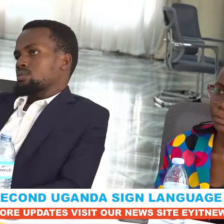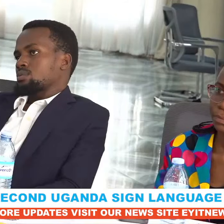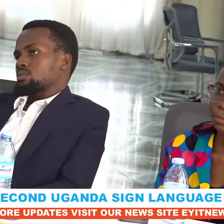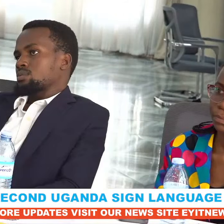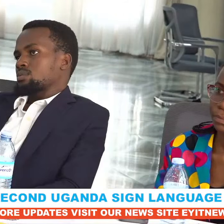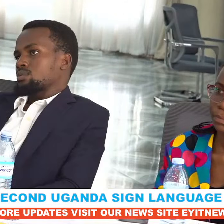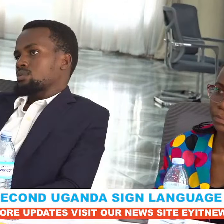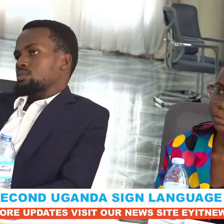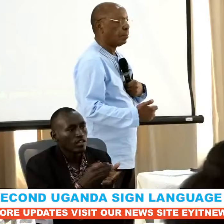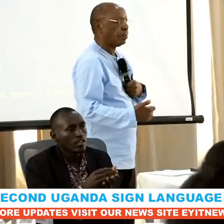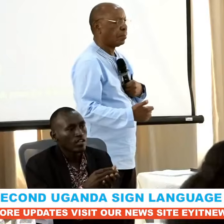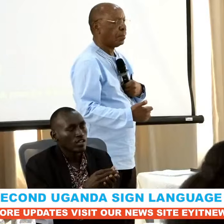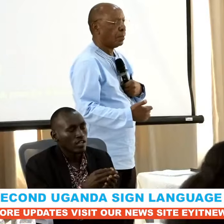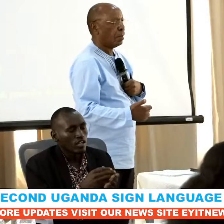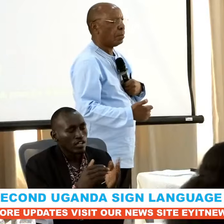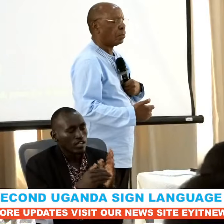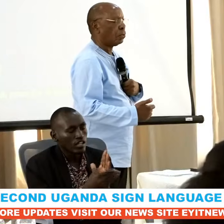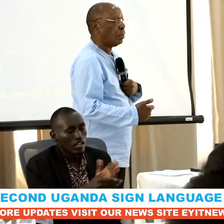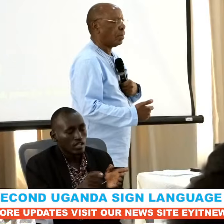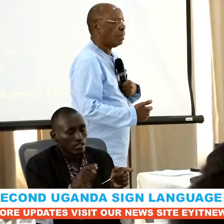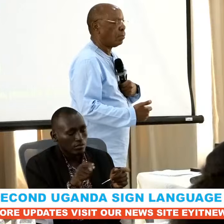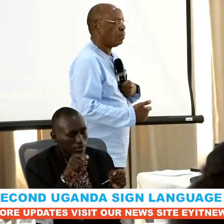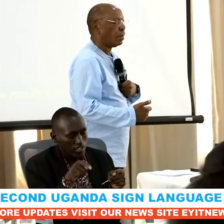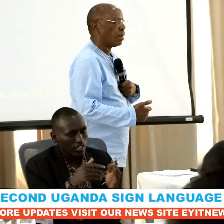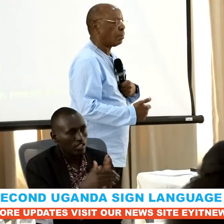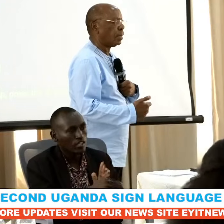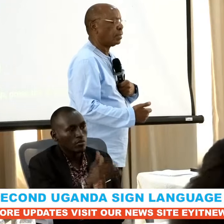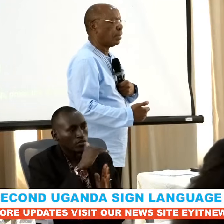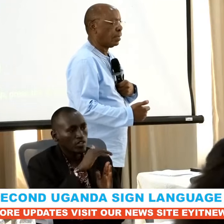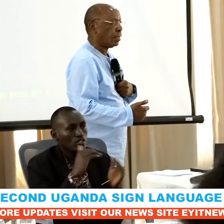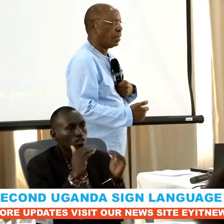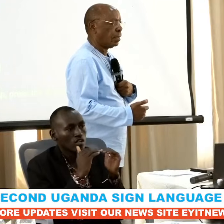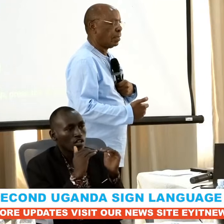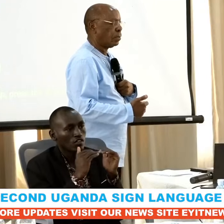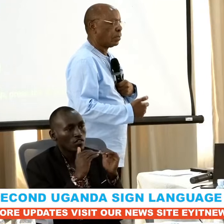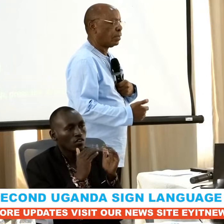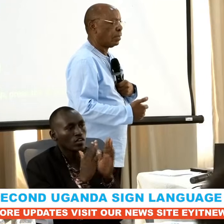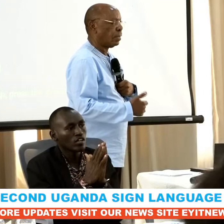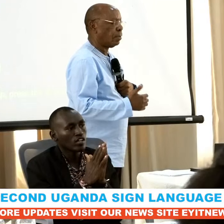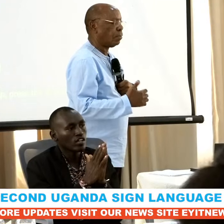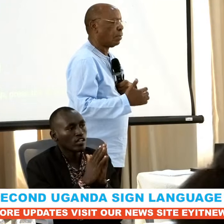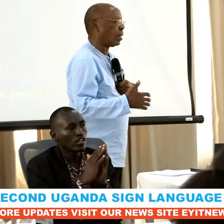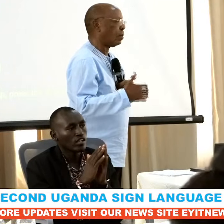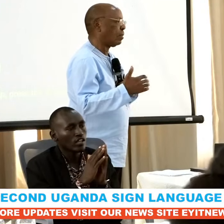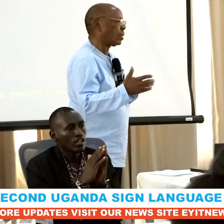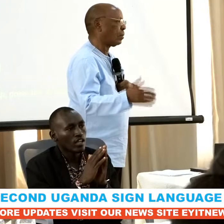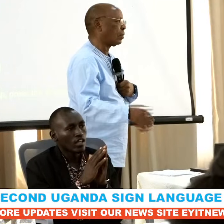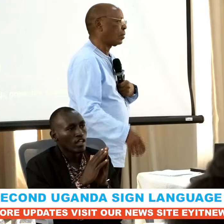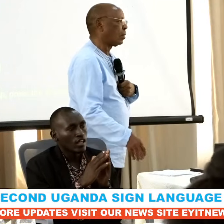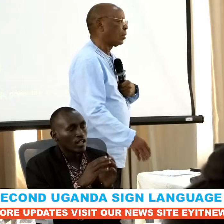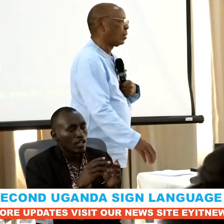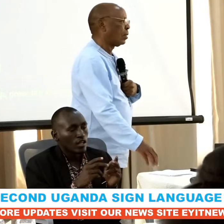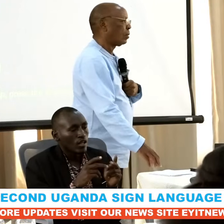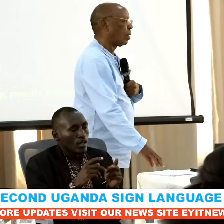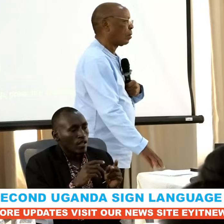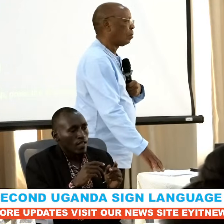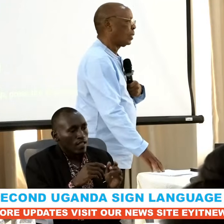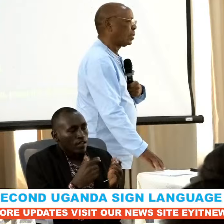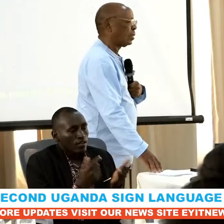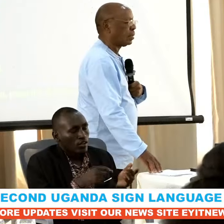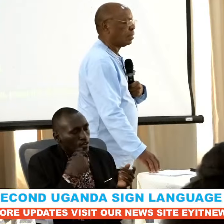especially at the professional level, but so we improve on the capacity to see if we can reach out to